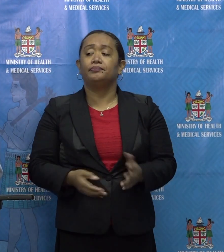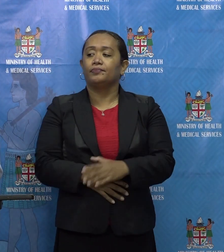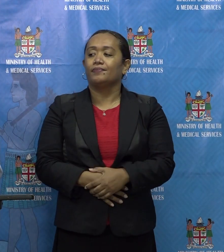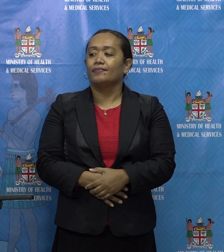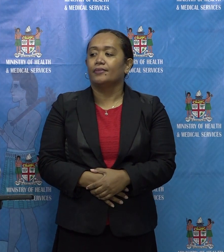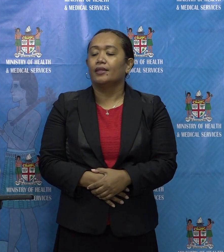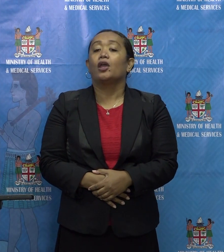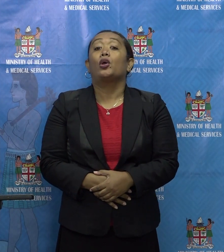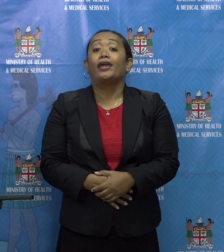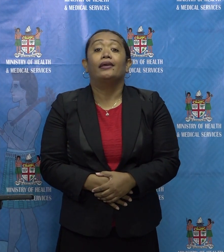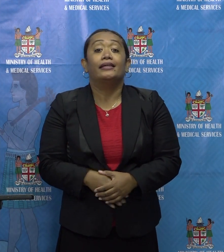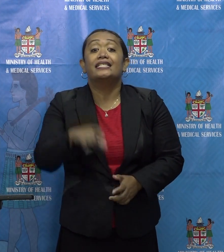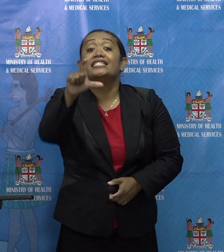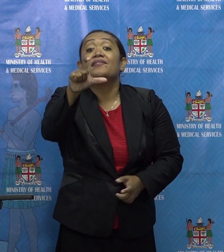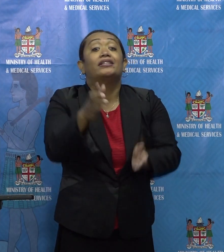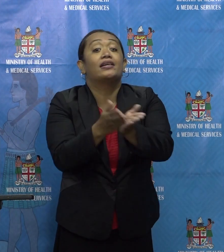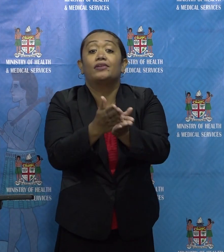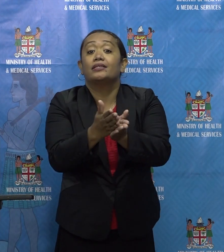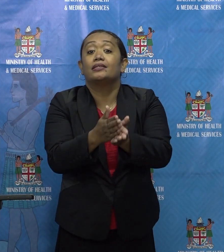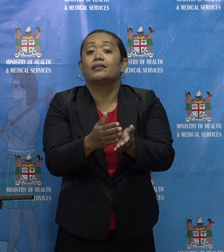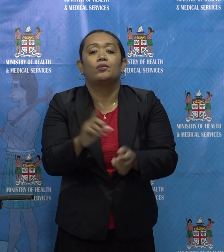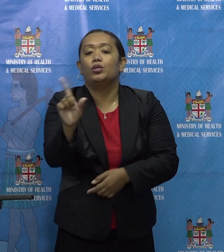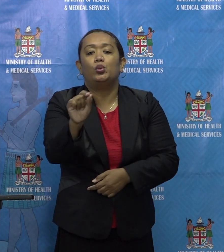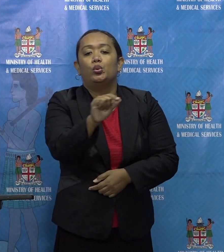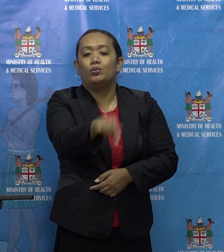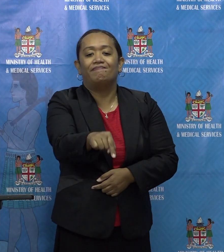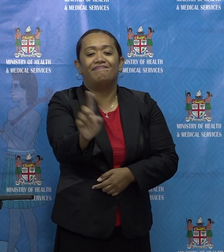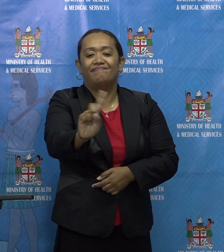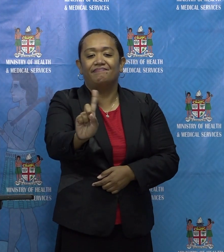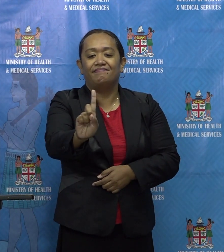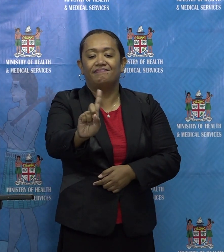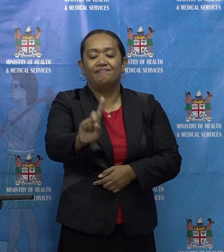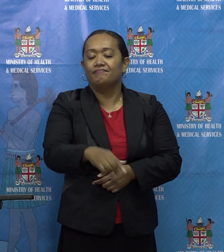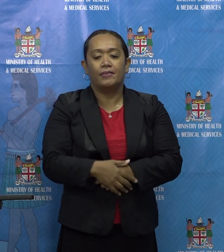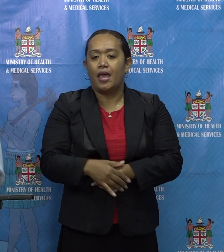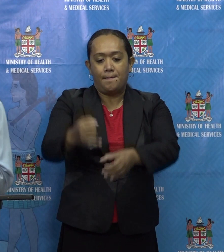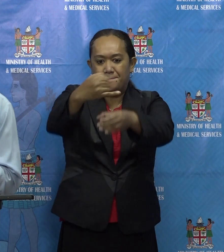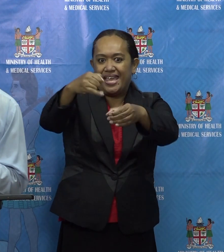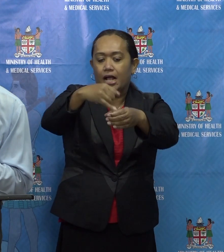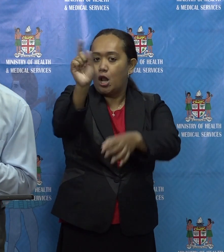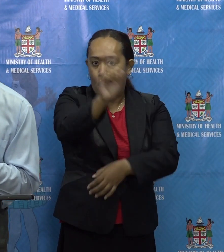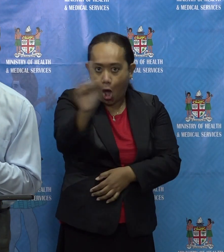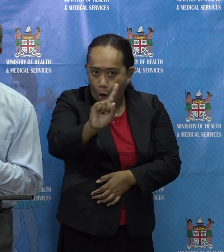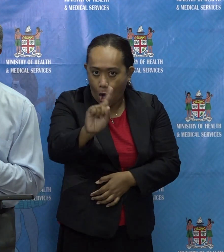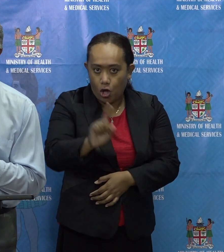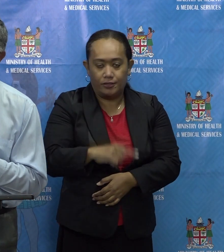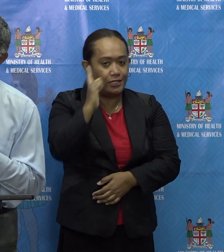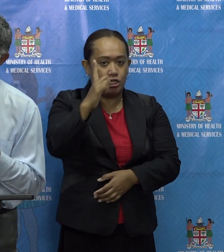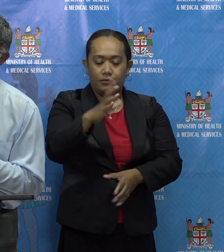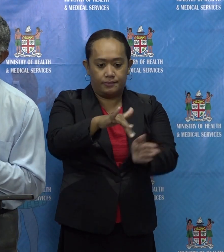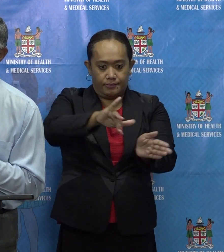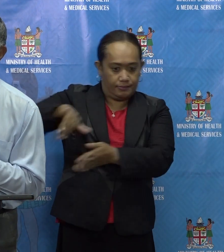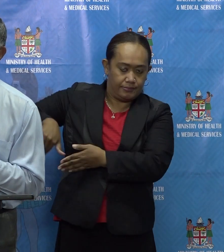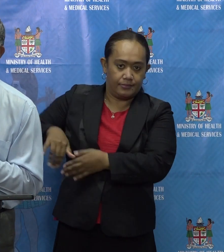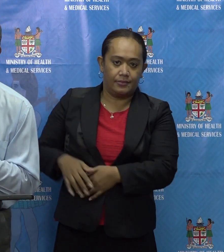So the civil servants, none of the civil servants will be doing, medical frontline work. What they do is they provide